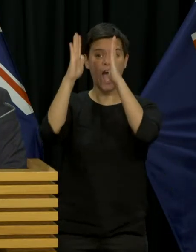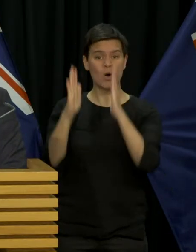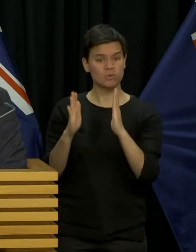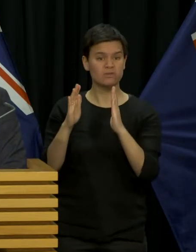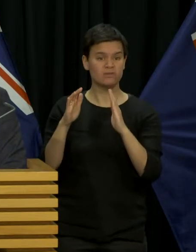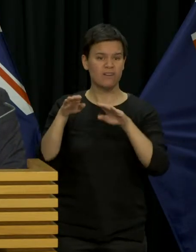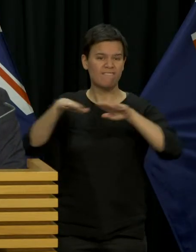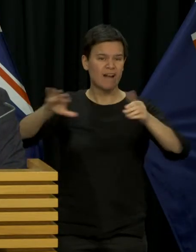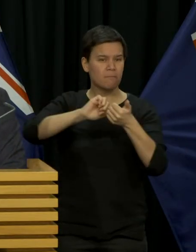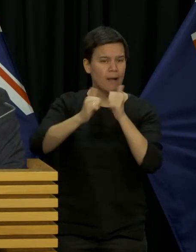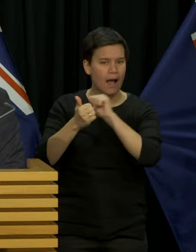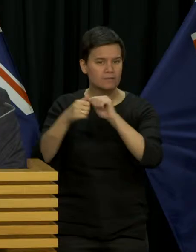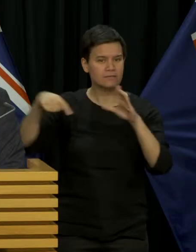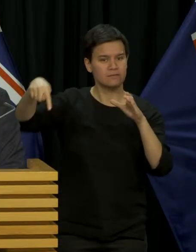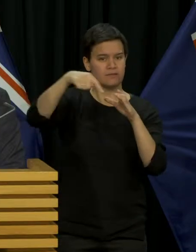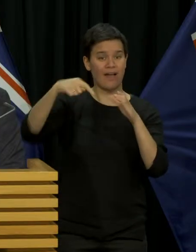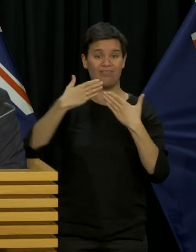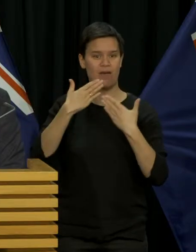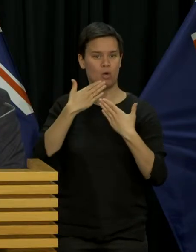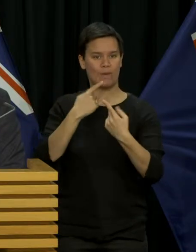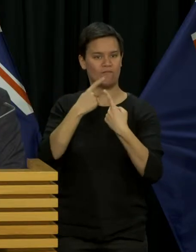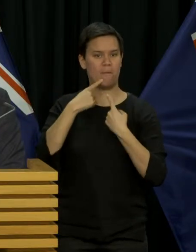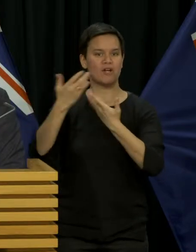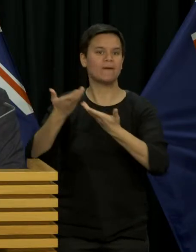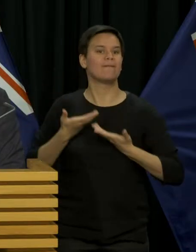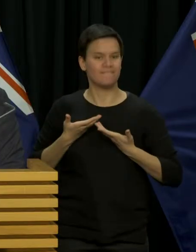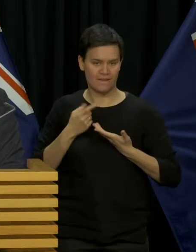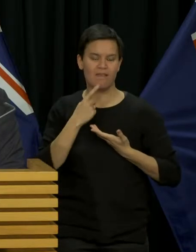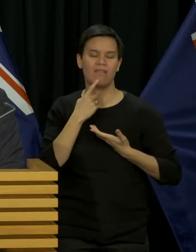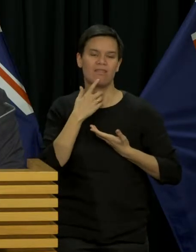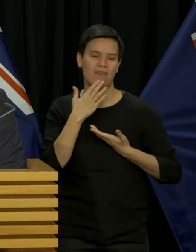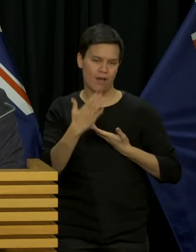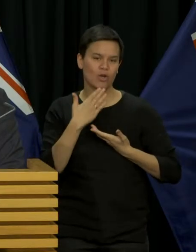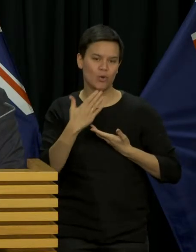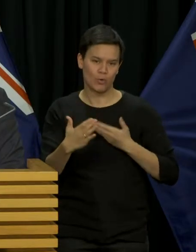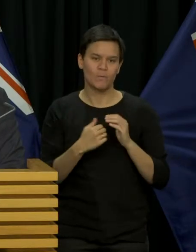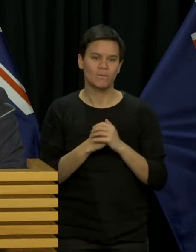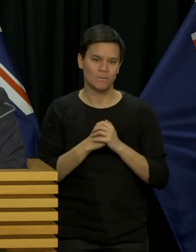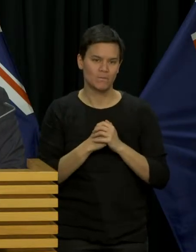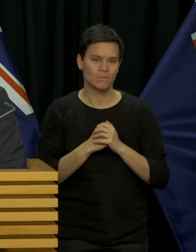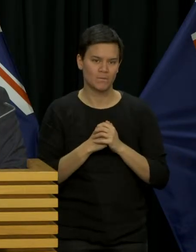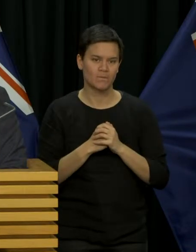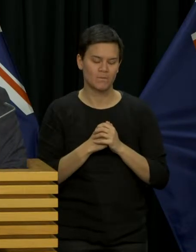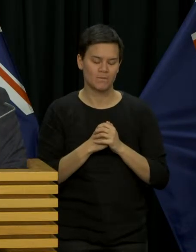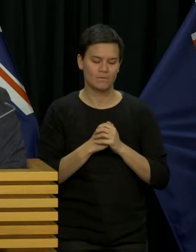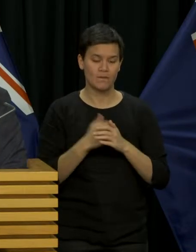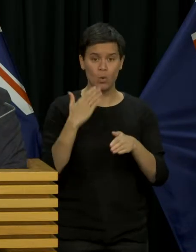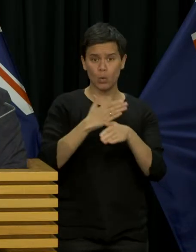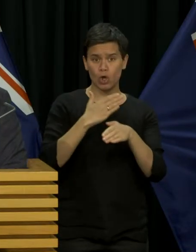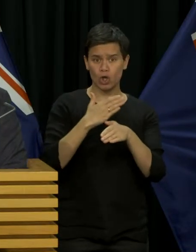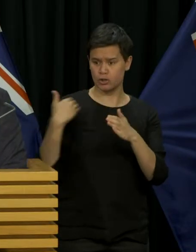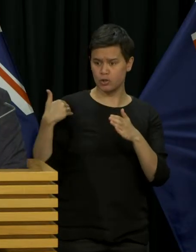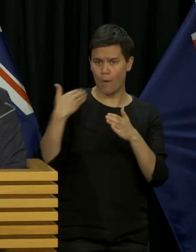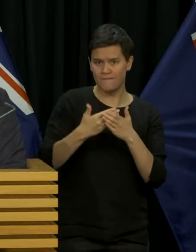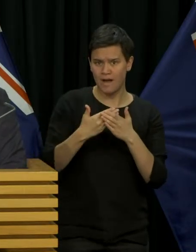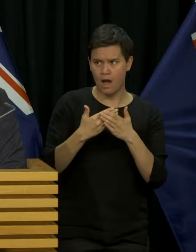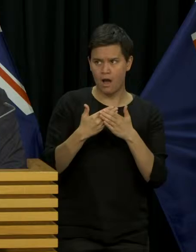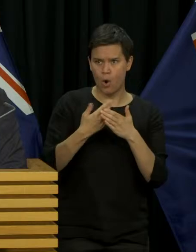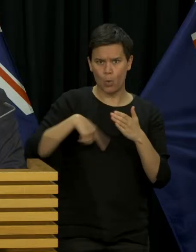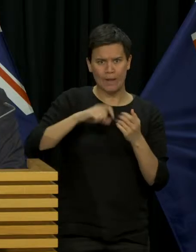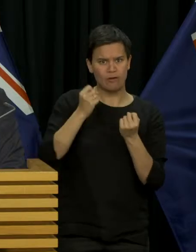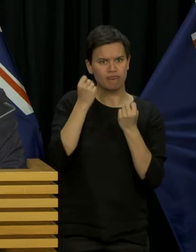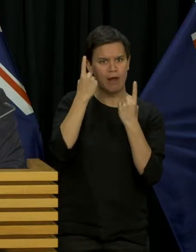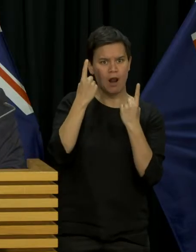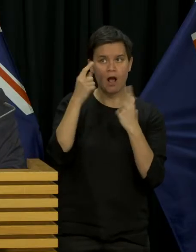provided us to date. And I want to emphasise that our work around this case in recent days has reinforced the need